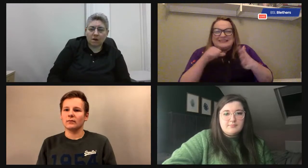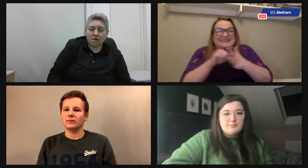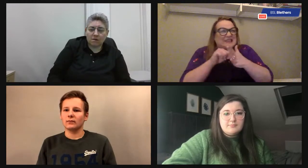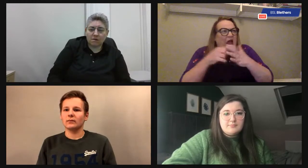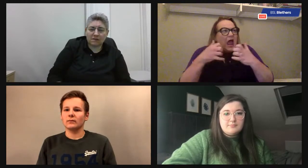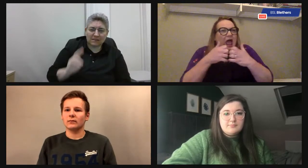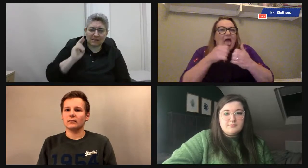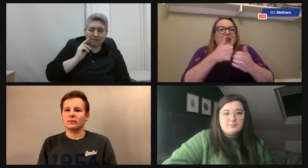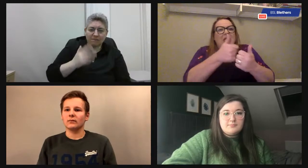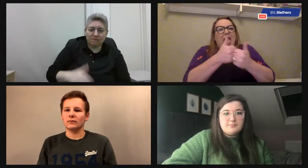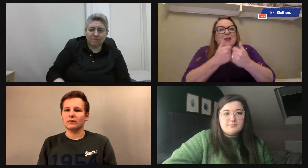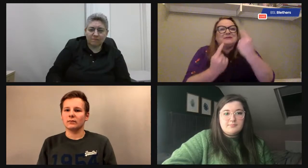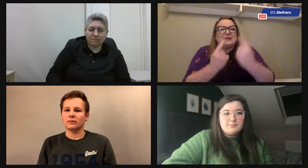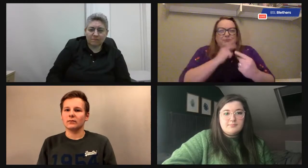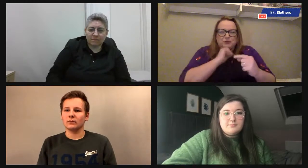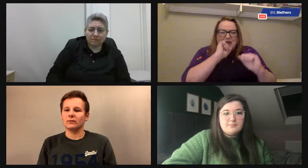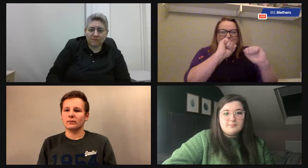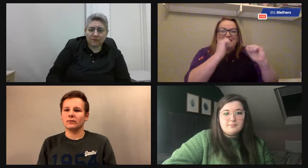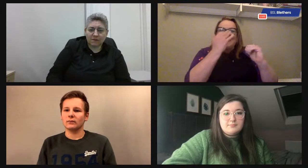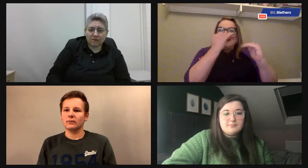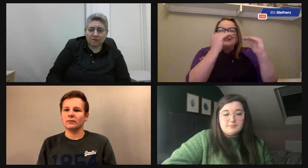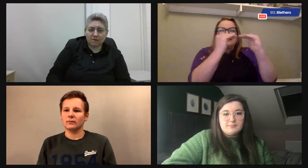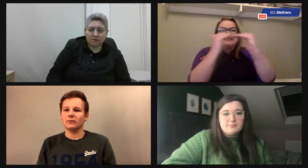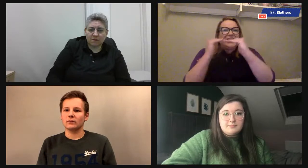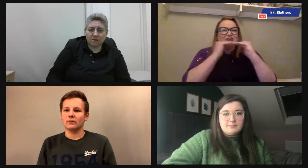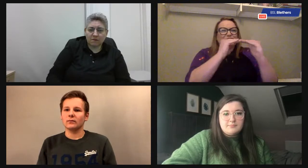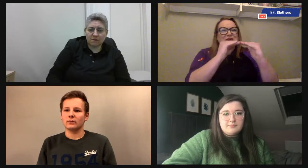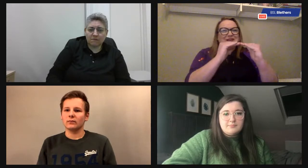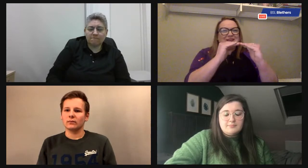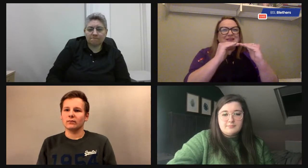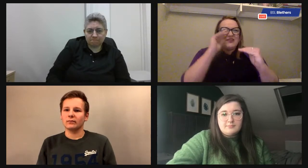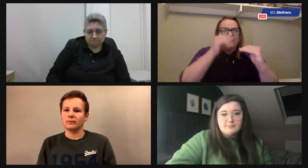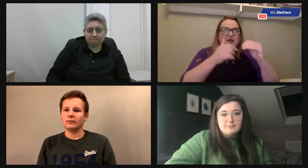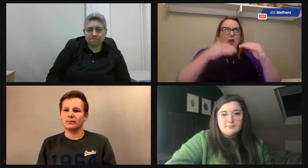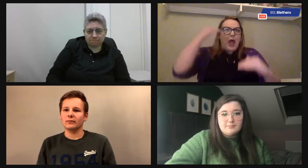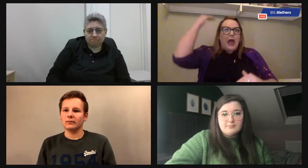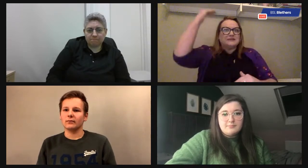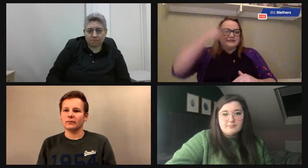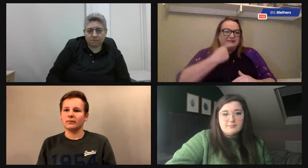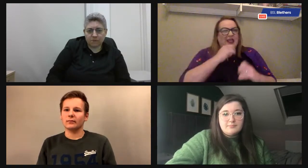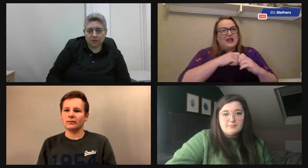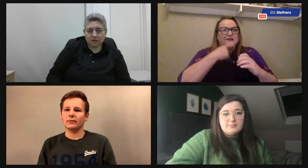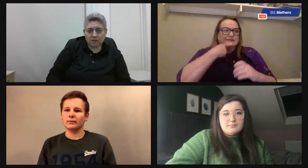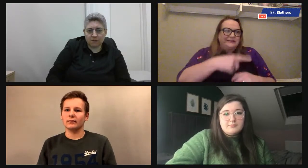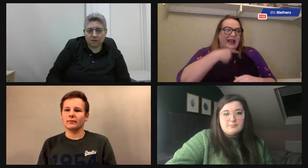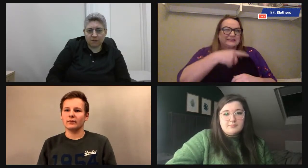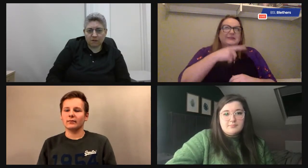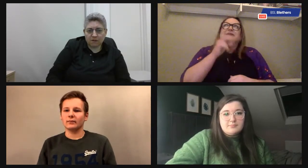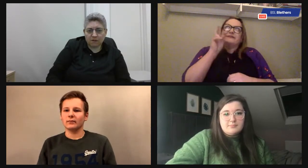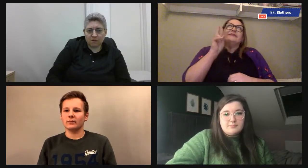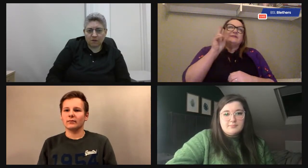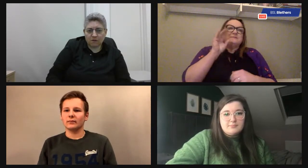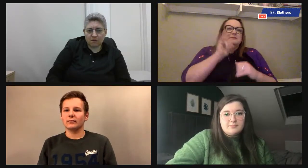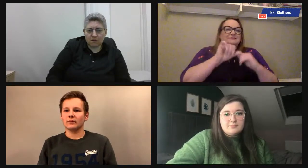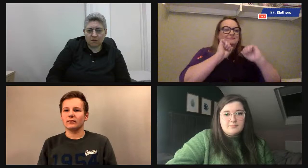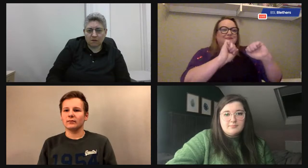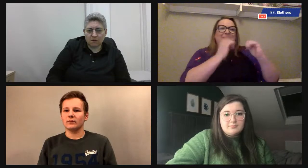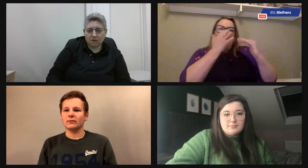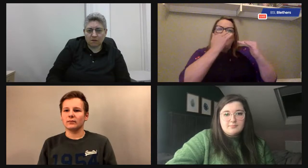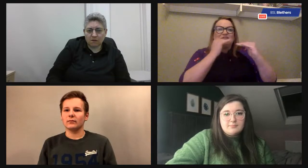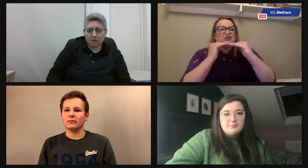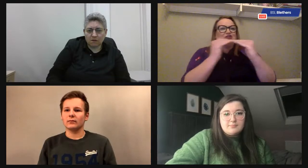Group looking for discussion. Yeah. solutions, sharing information, advising each other, and also people all on the same level.